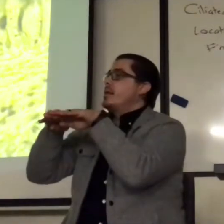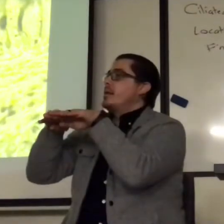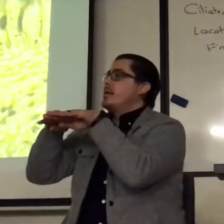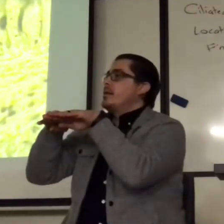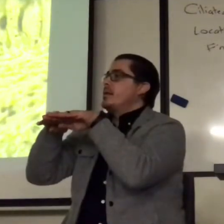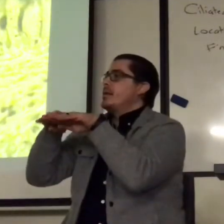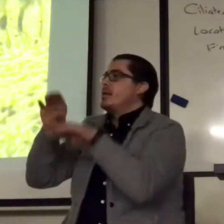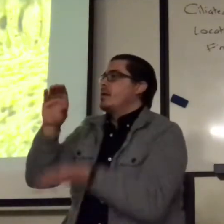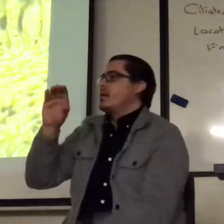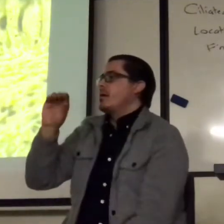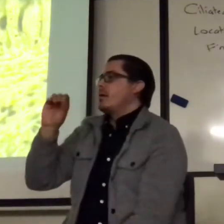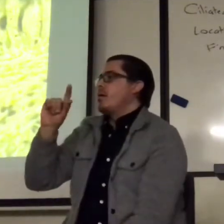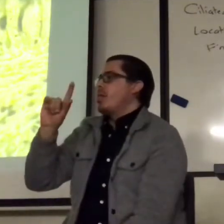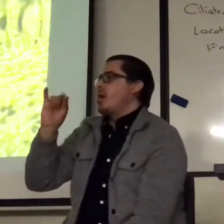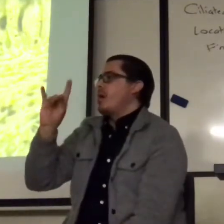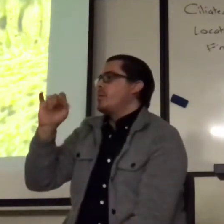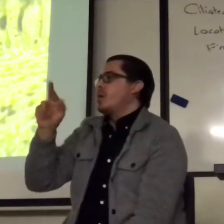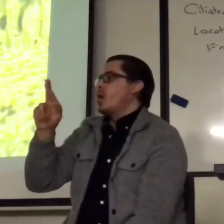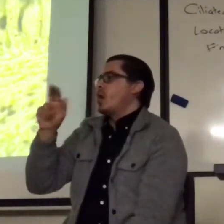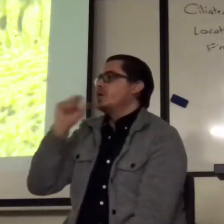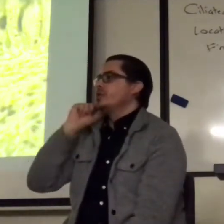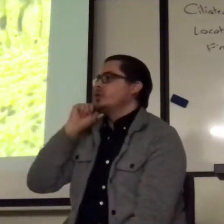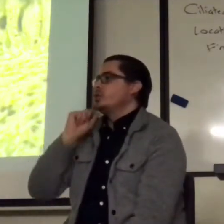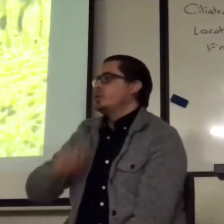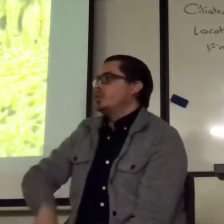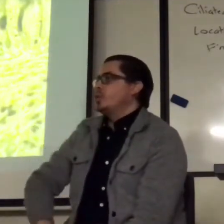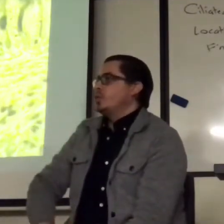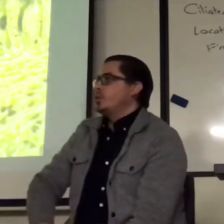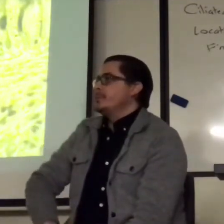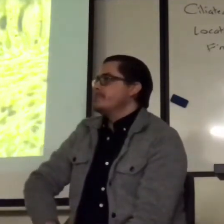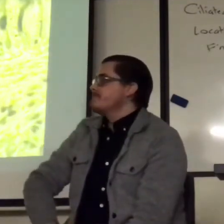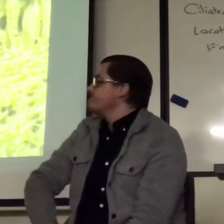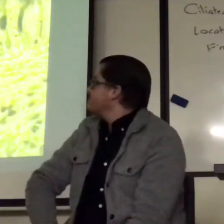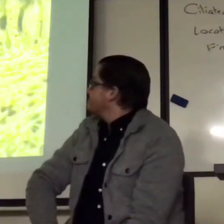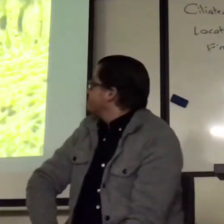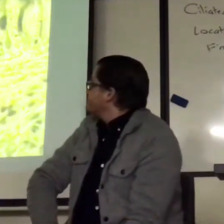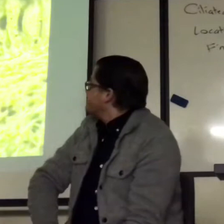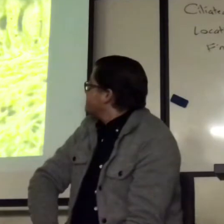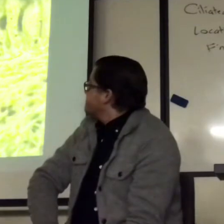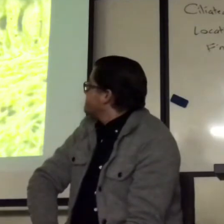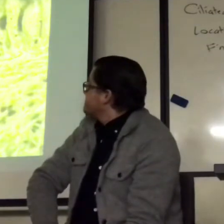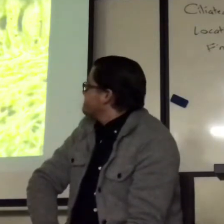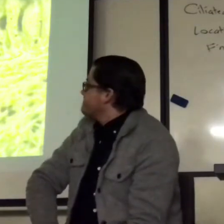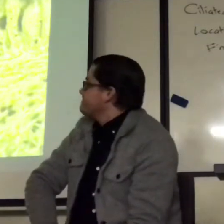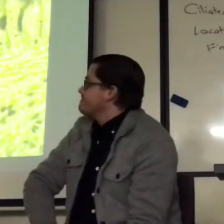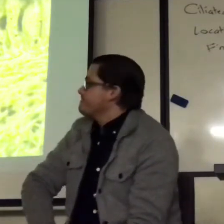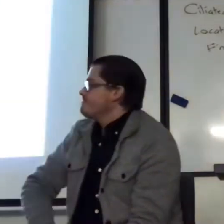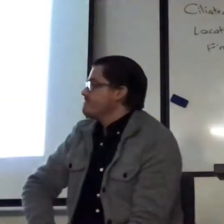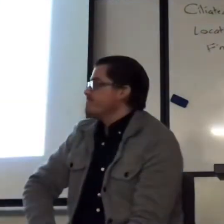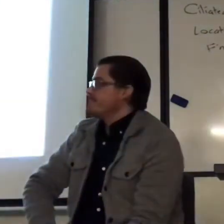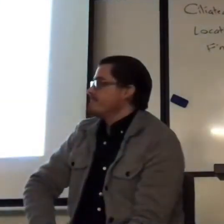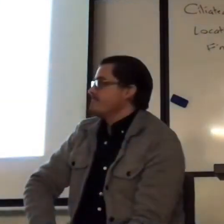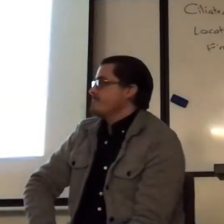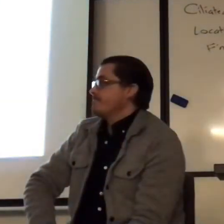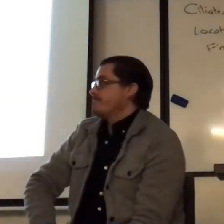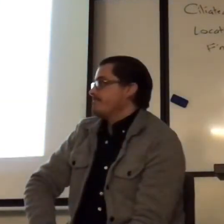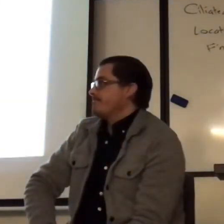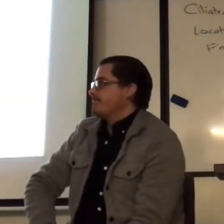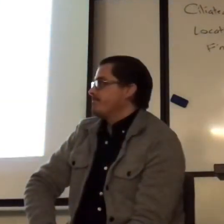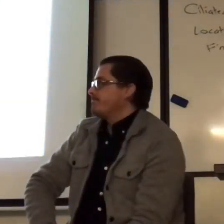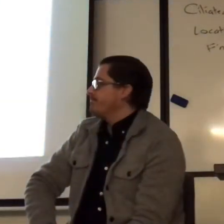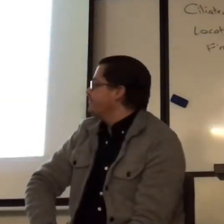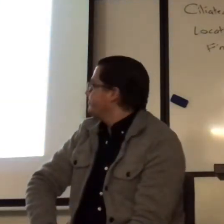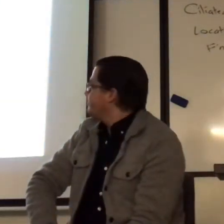pseudostratified columnar. Always. Can we move on? Questions? And the goblet cells are always going to be in the